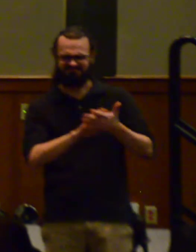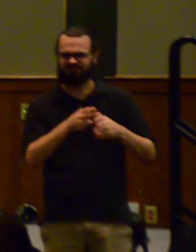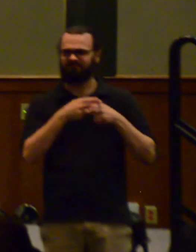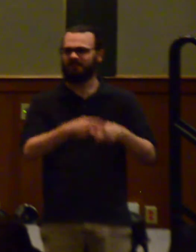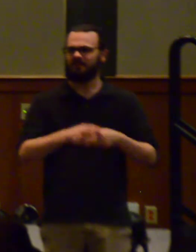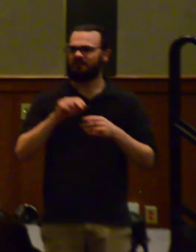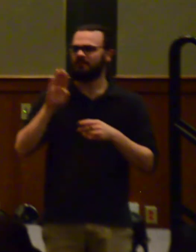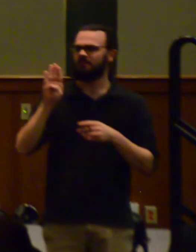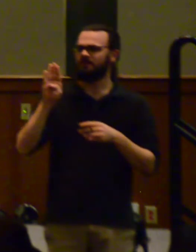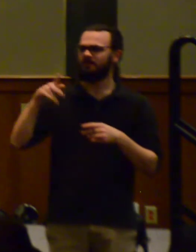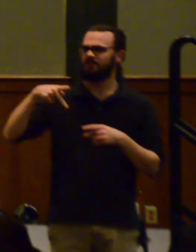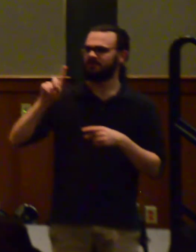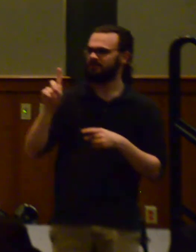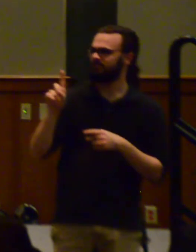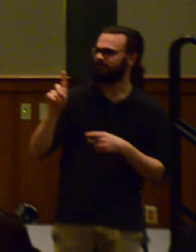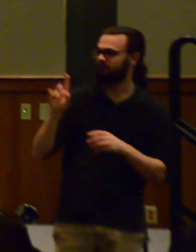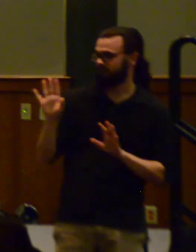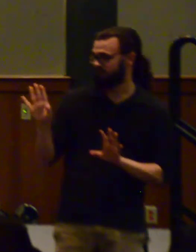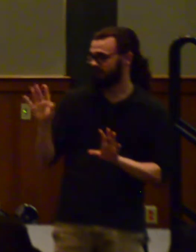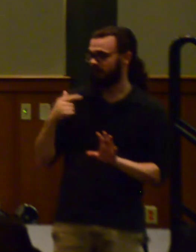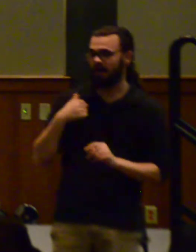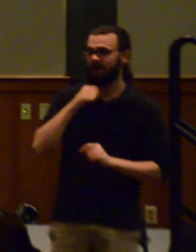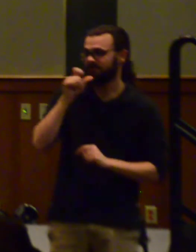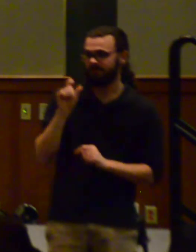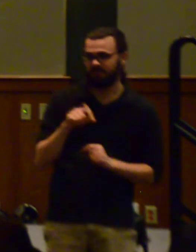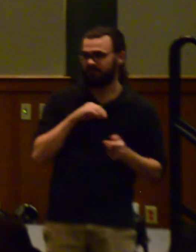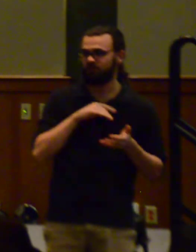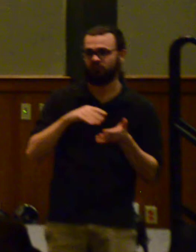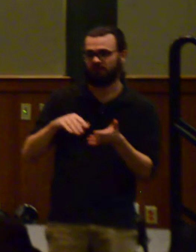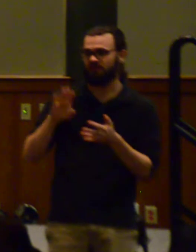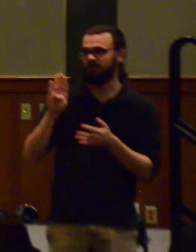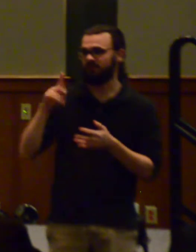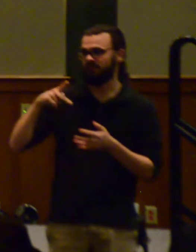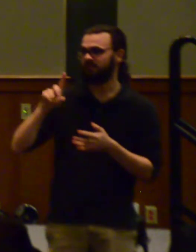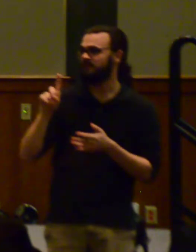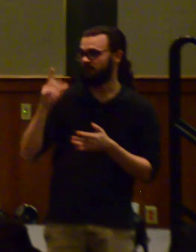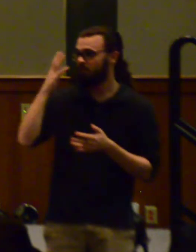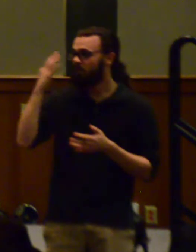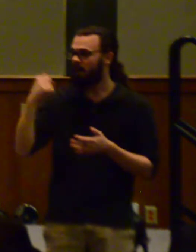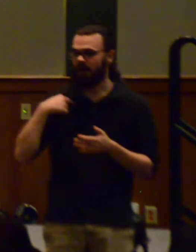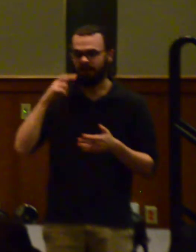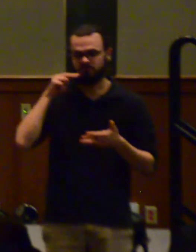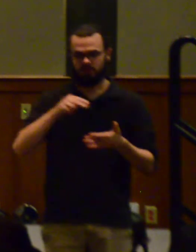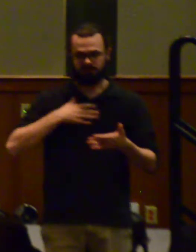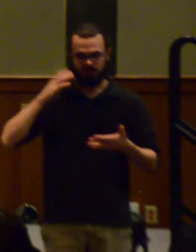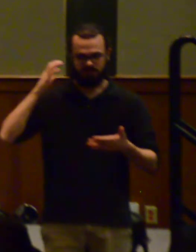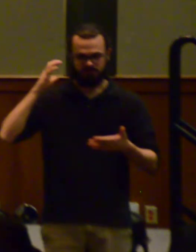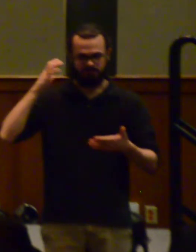I didn't even have to study borderline for class. I just looked for my cousin in the prompt, got it right every time.